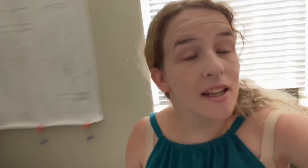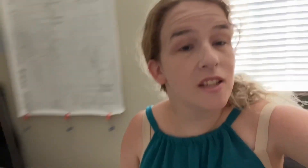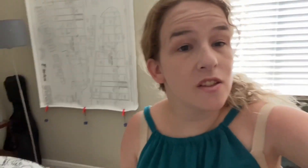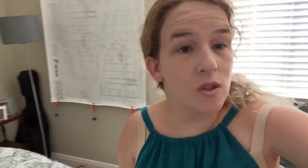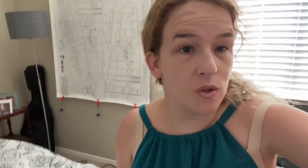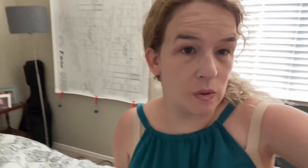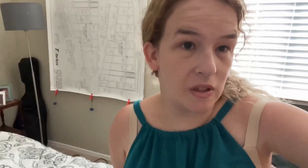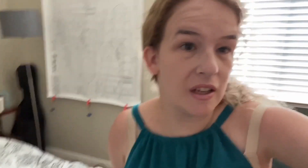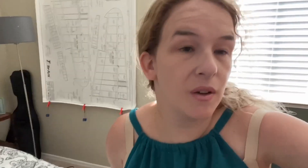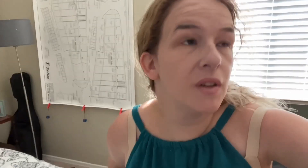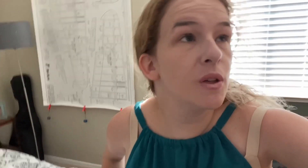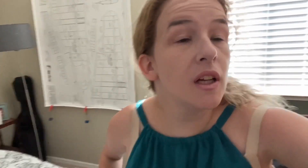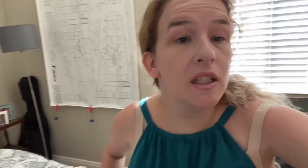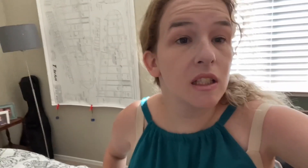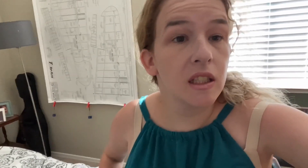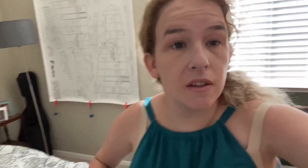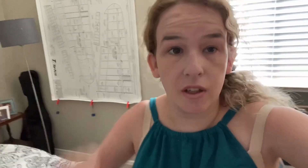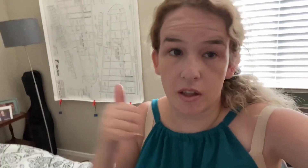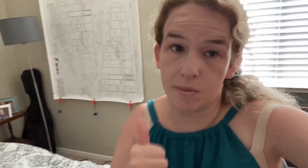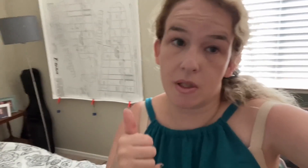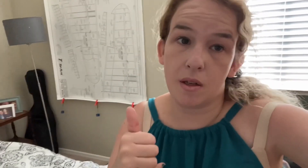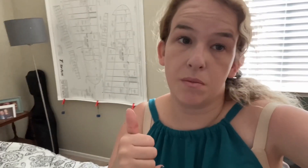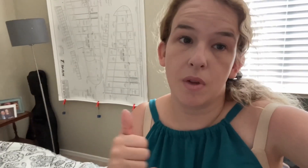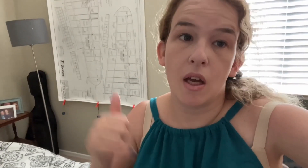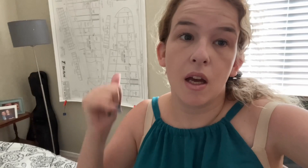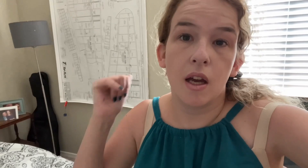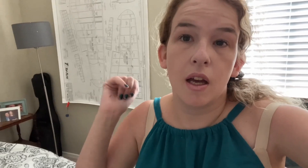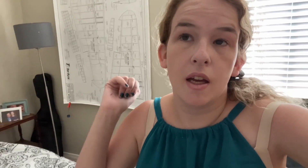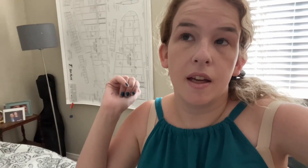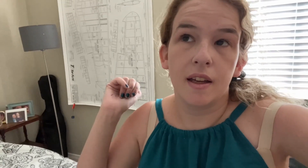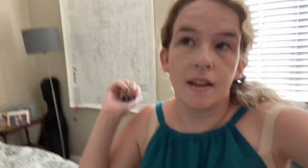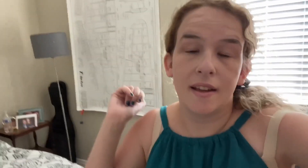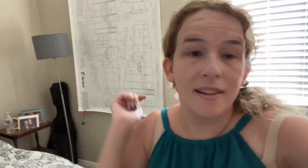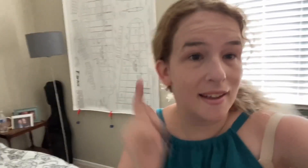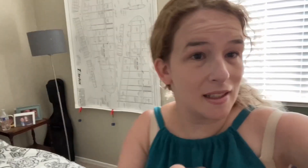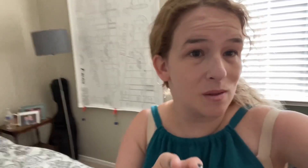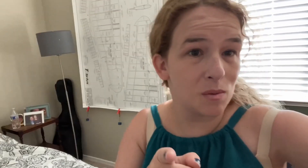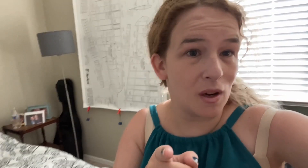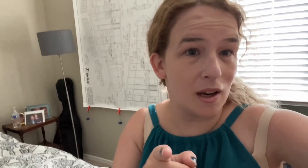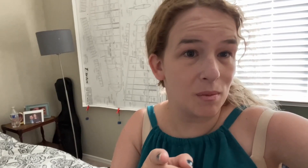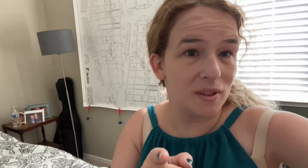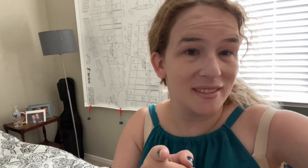you know this YouTube video. If you liked it, give it a thumbs up. Like and subscribe.